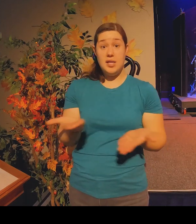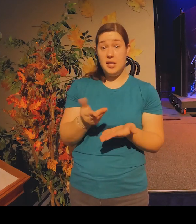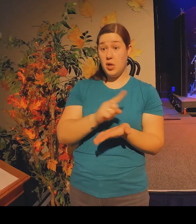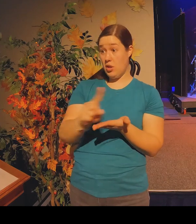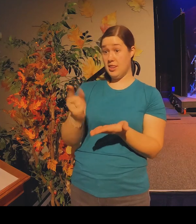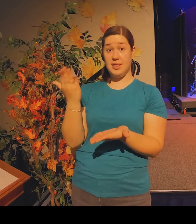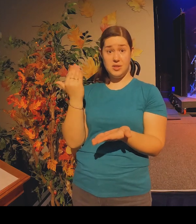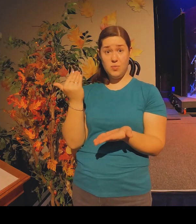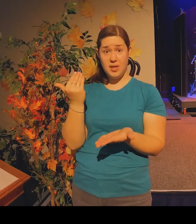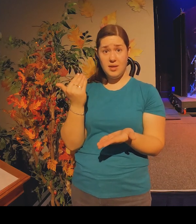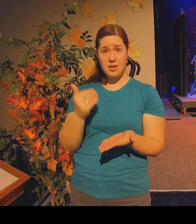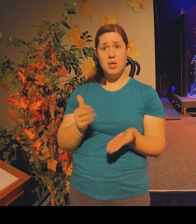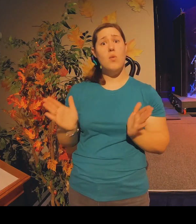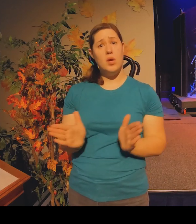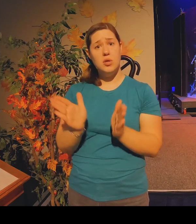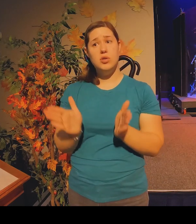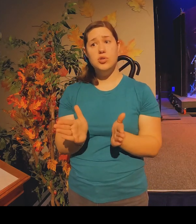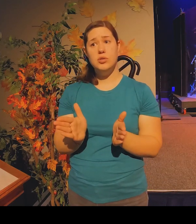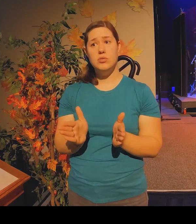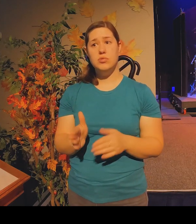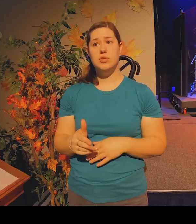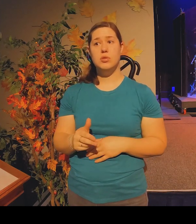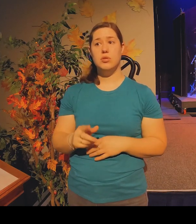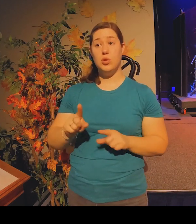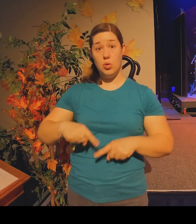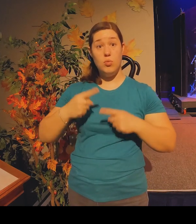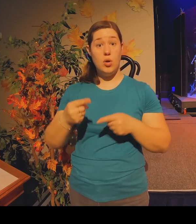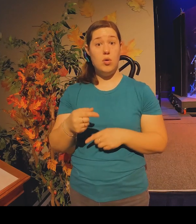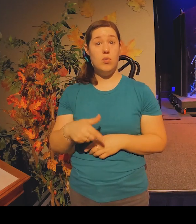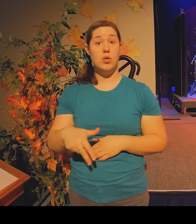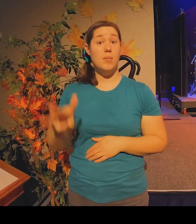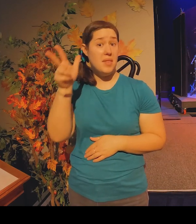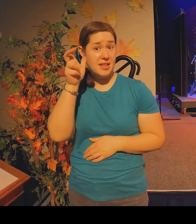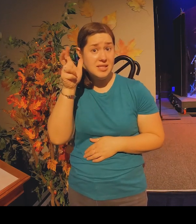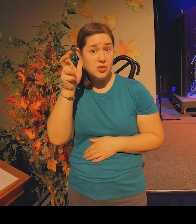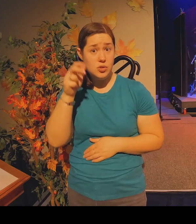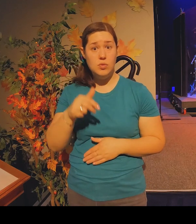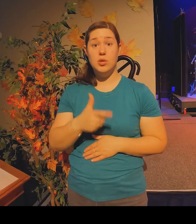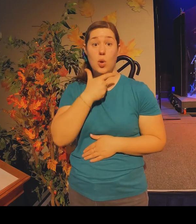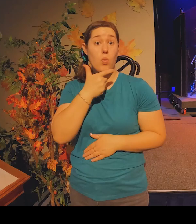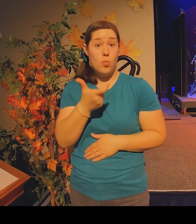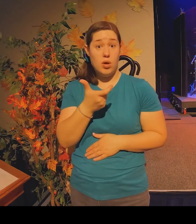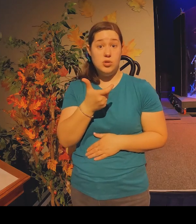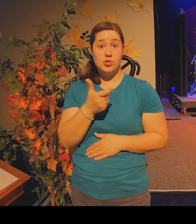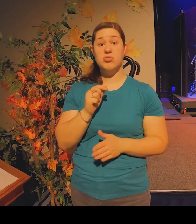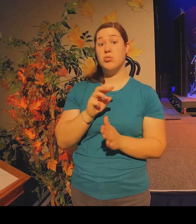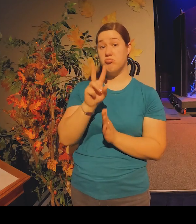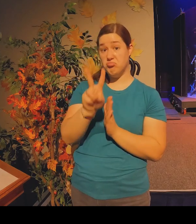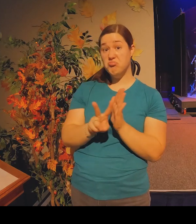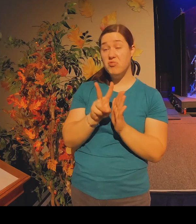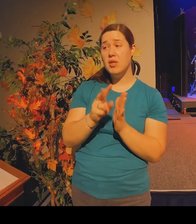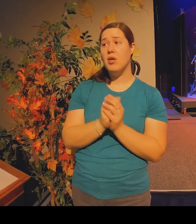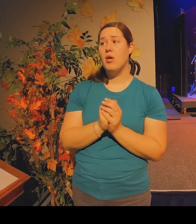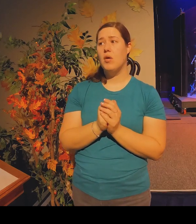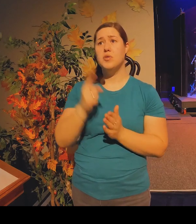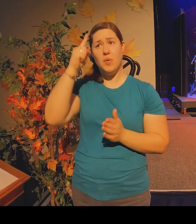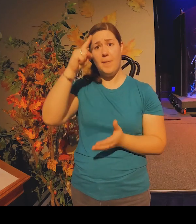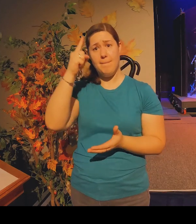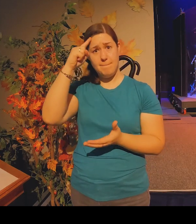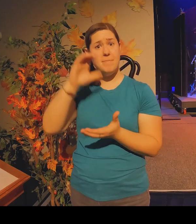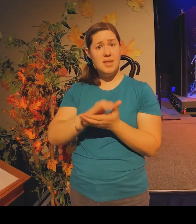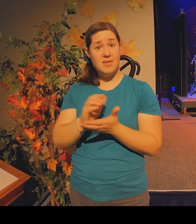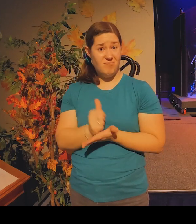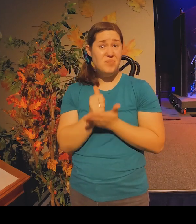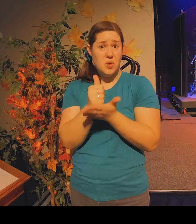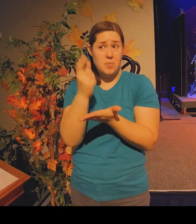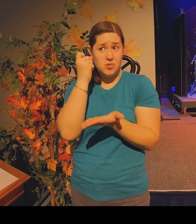you struggle with that question of suffering, which I think many of us do. But today, we're going to tackle what was the most